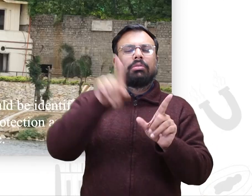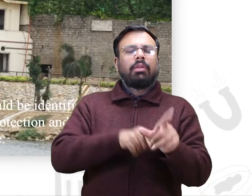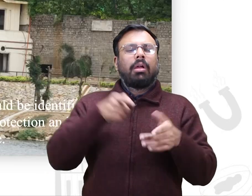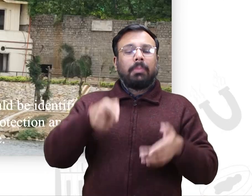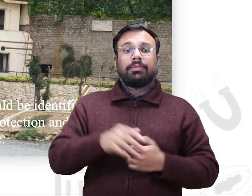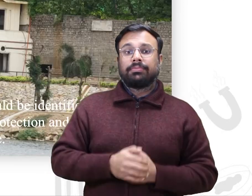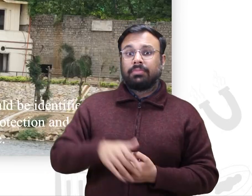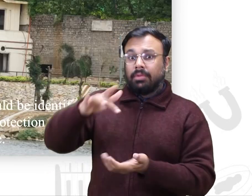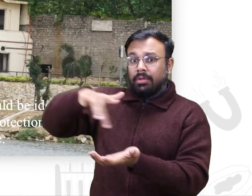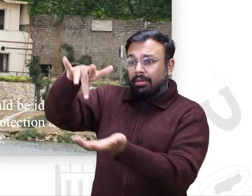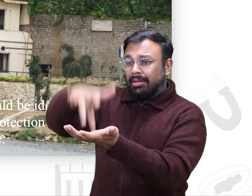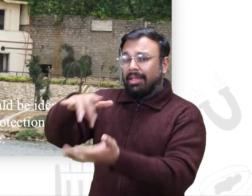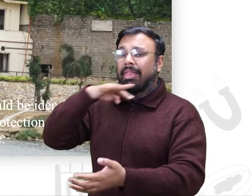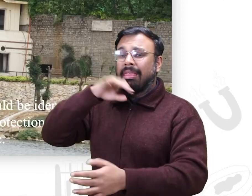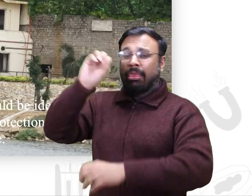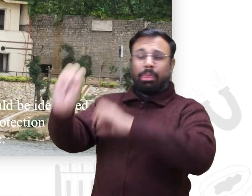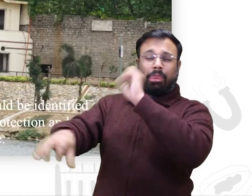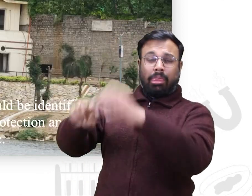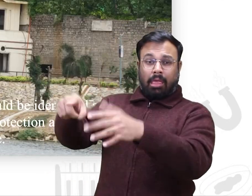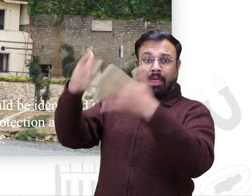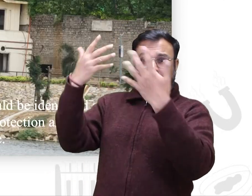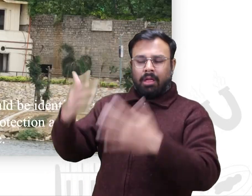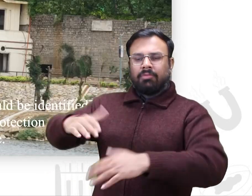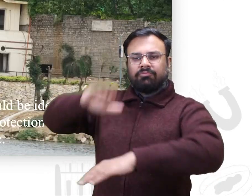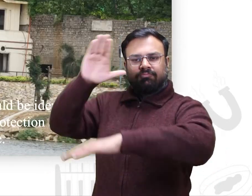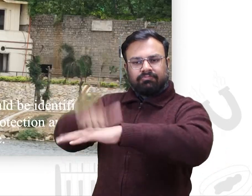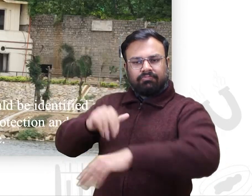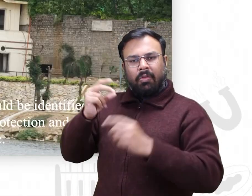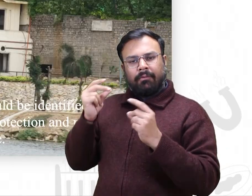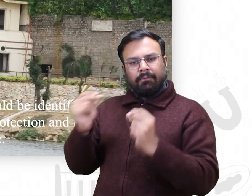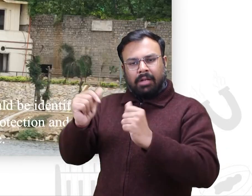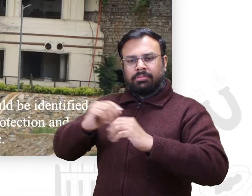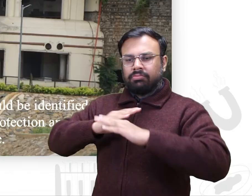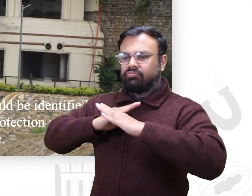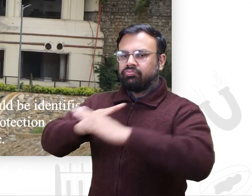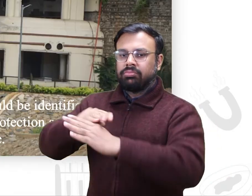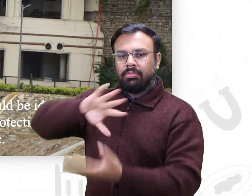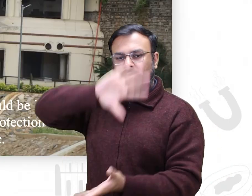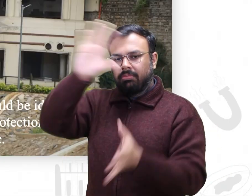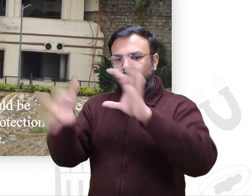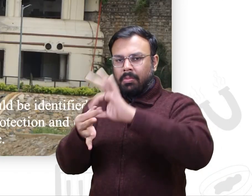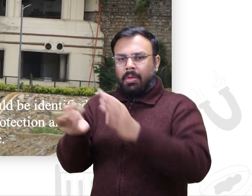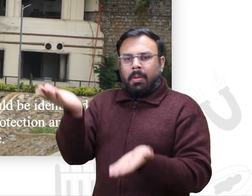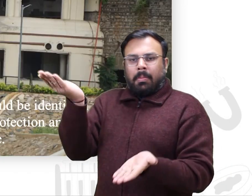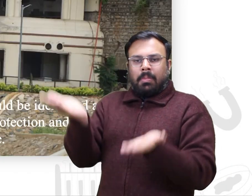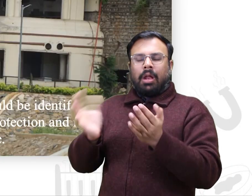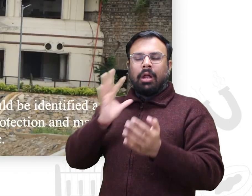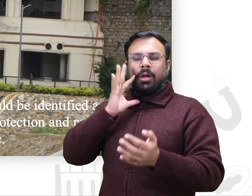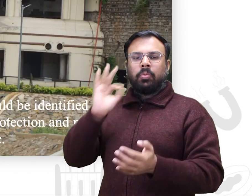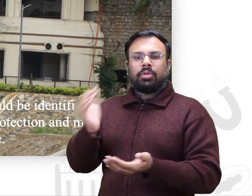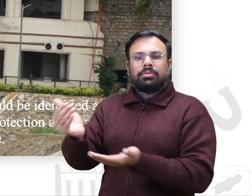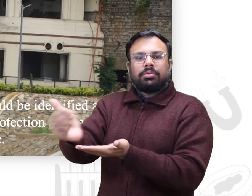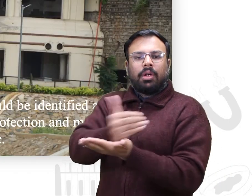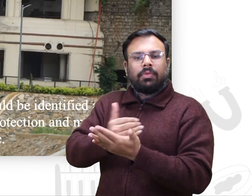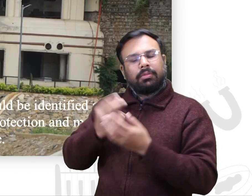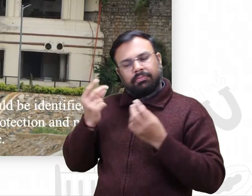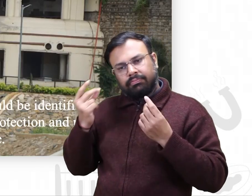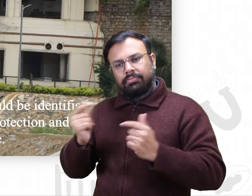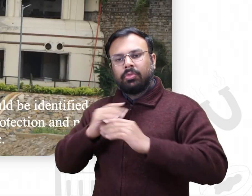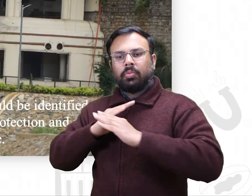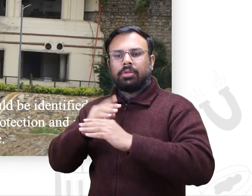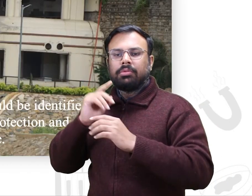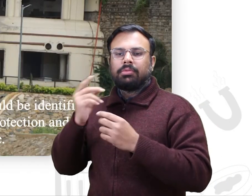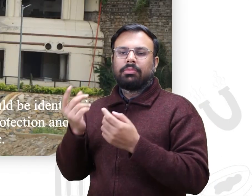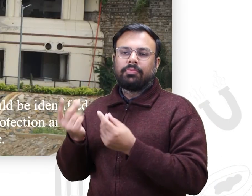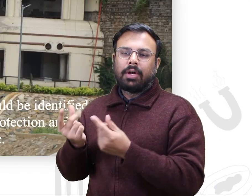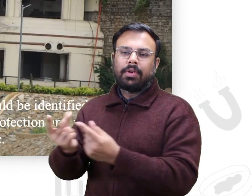We also suggest that unprotected lakes should be identified and proper buffer zones should be demarcated for the protection